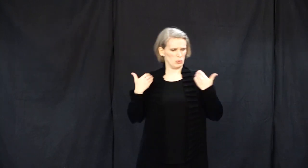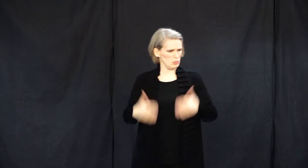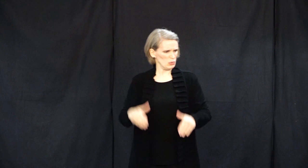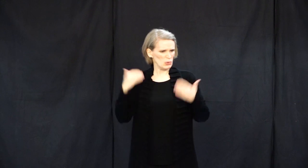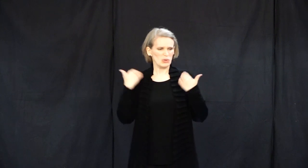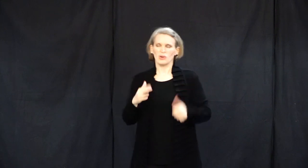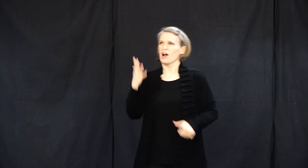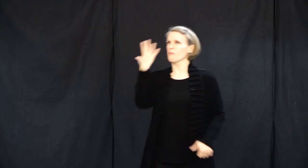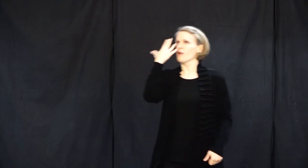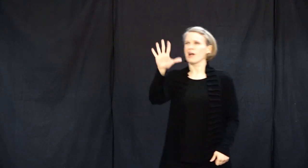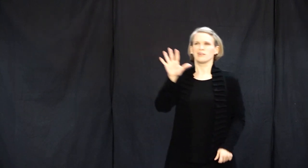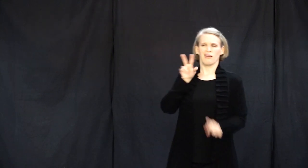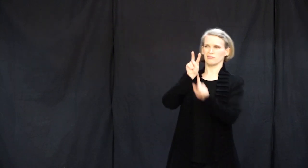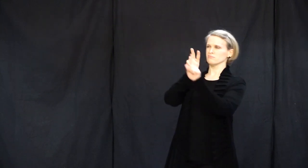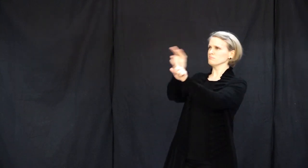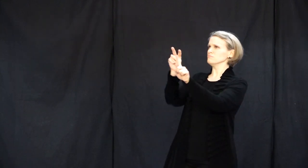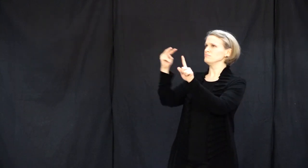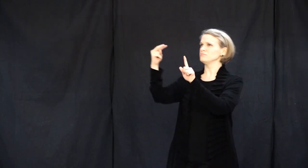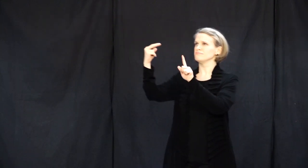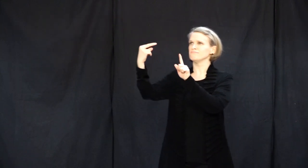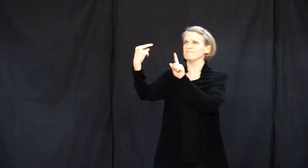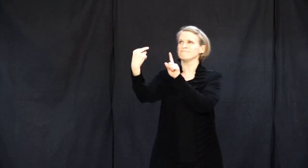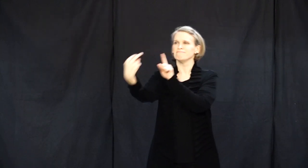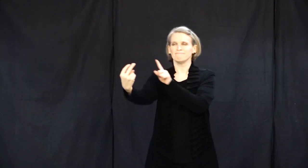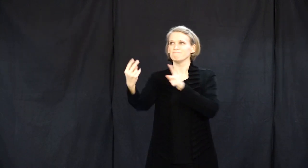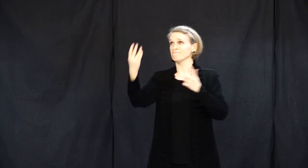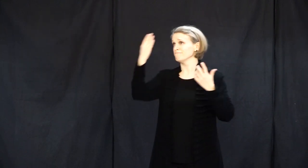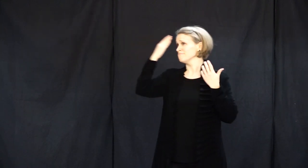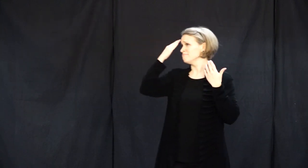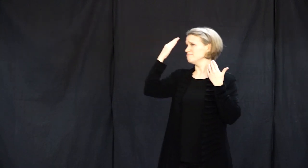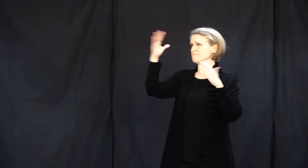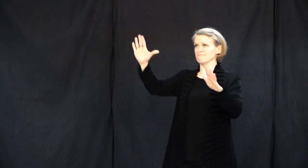What is it like in his shoes?